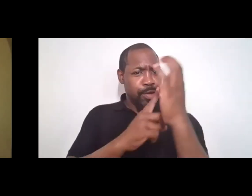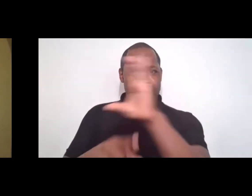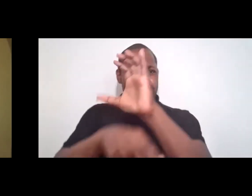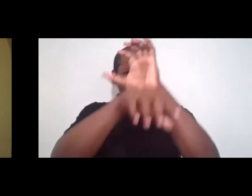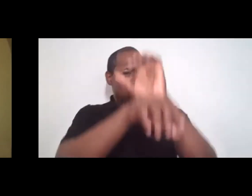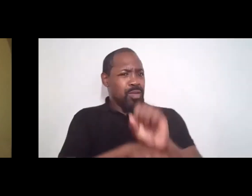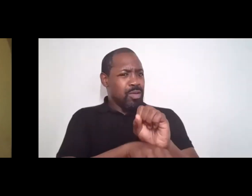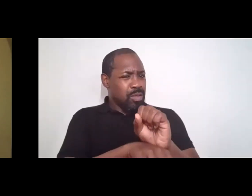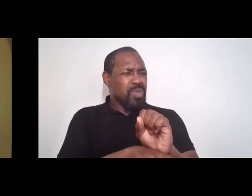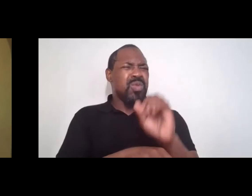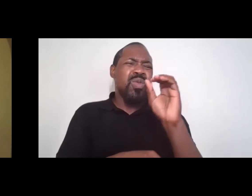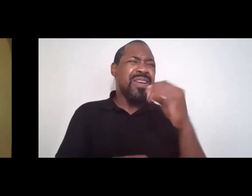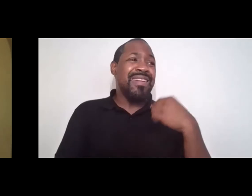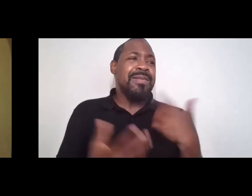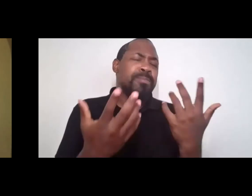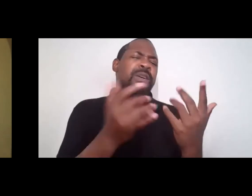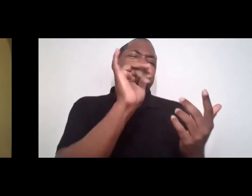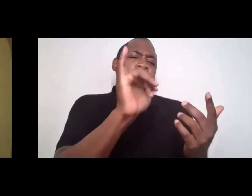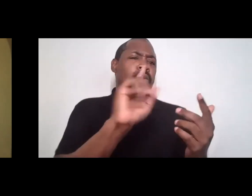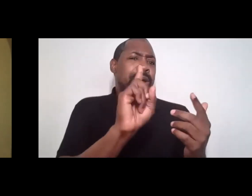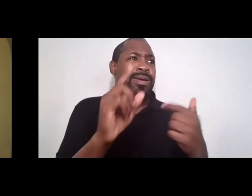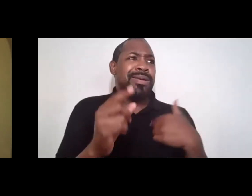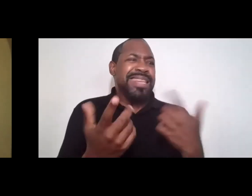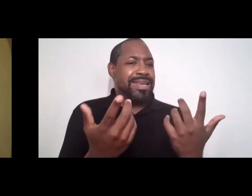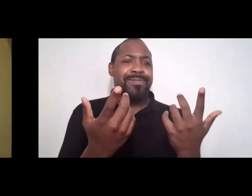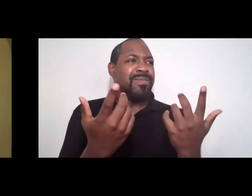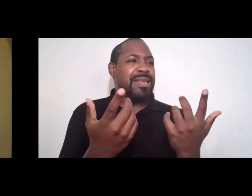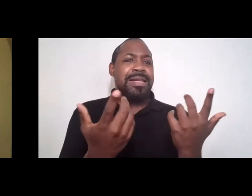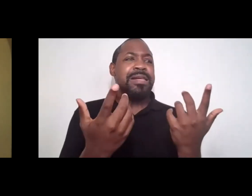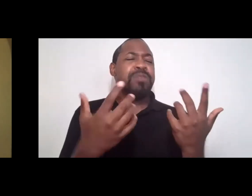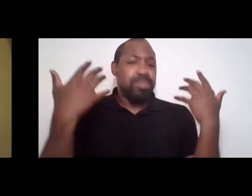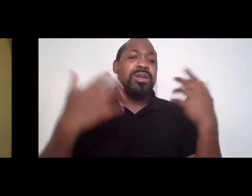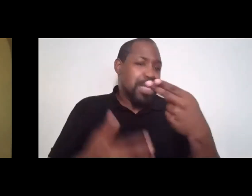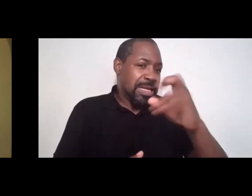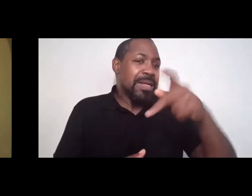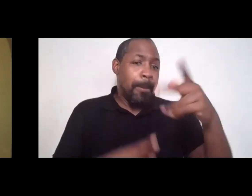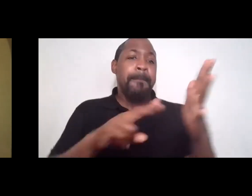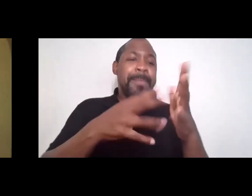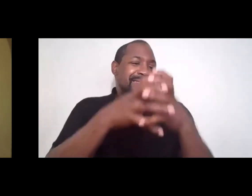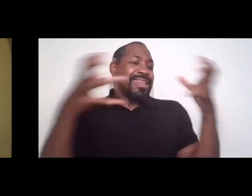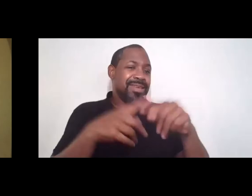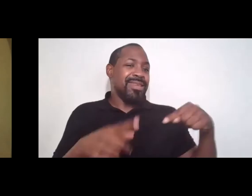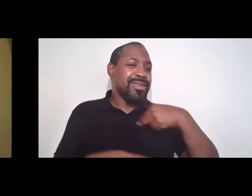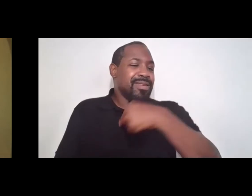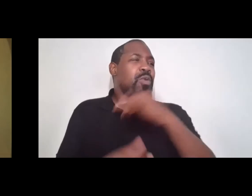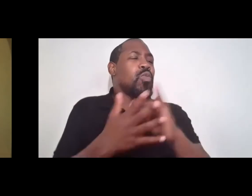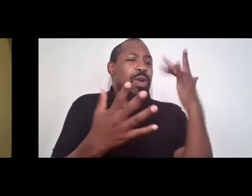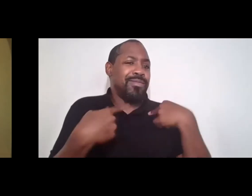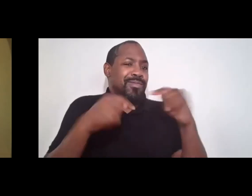deaf, hard of hearing, and deafblind individuals. So we need something, and that something is the